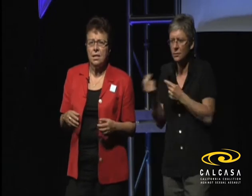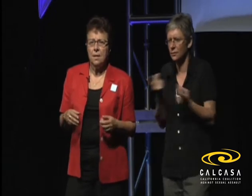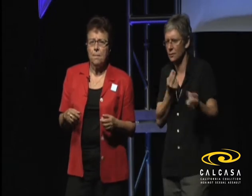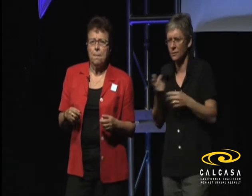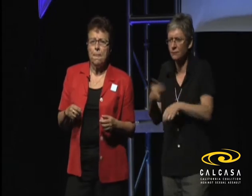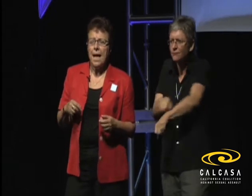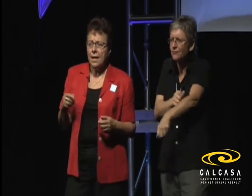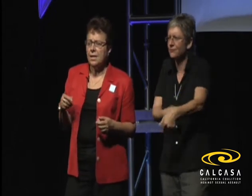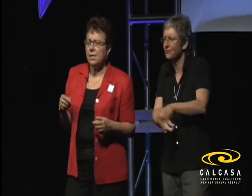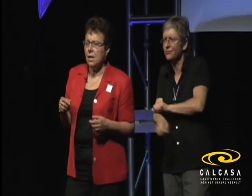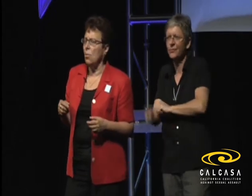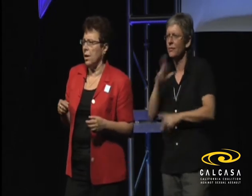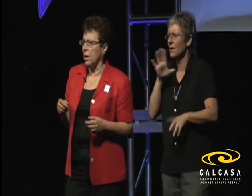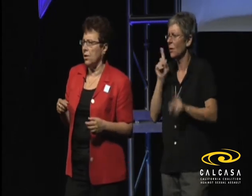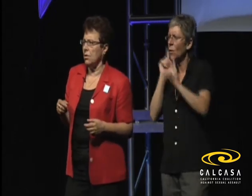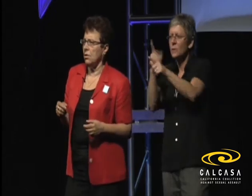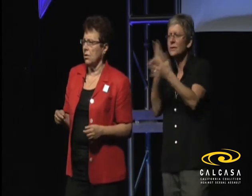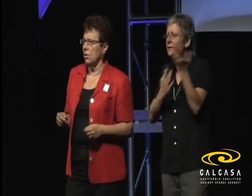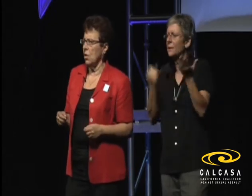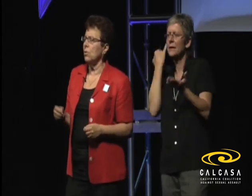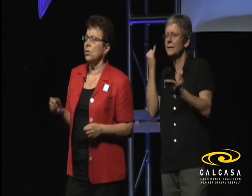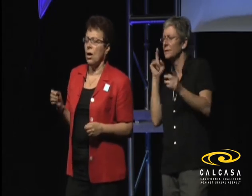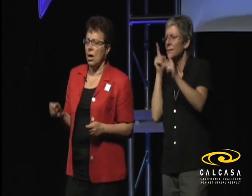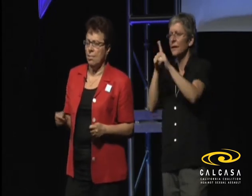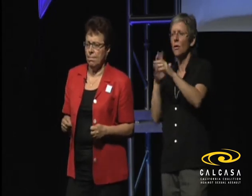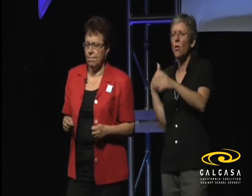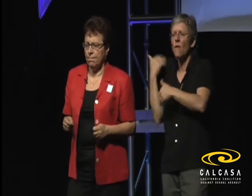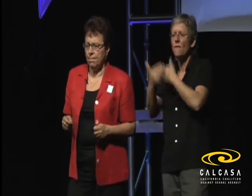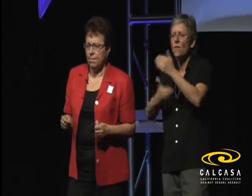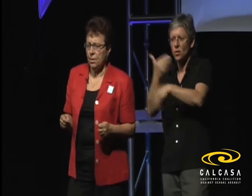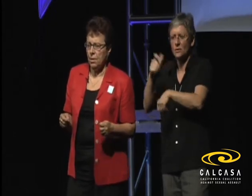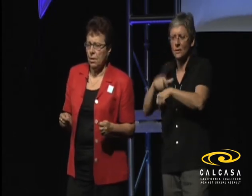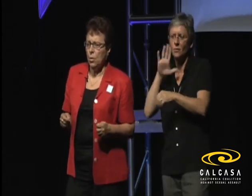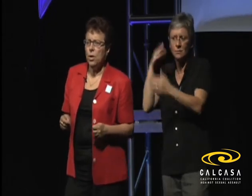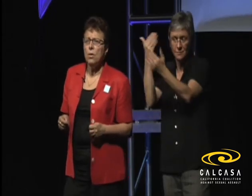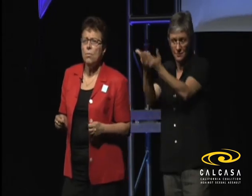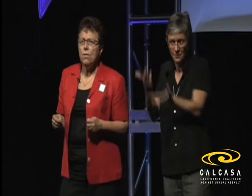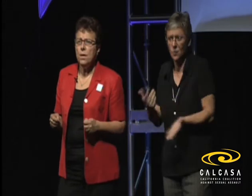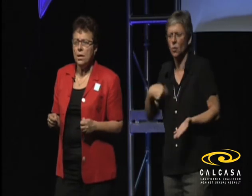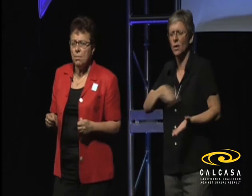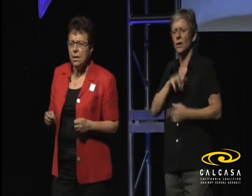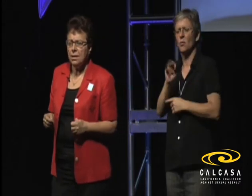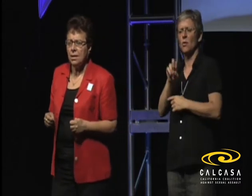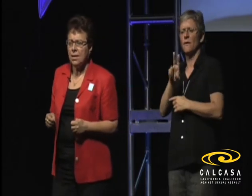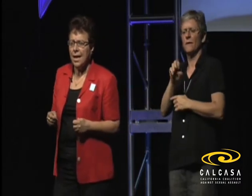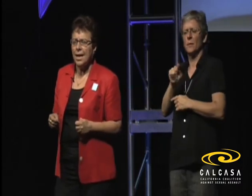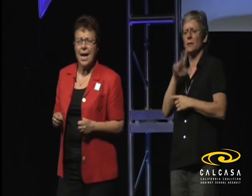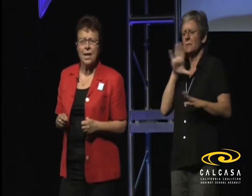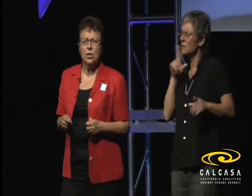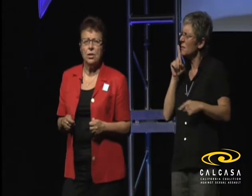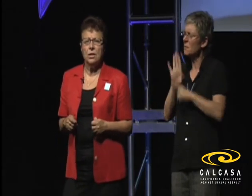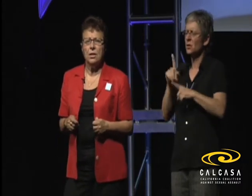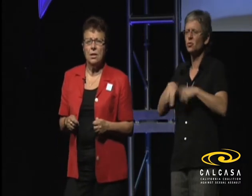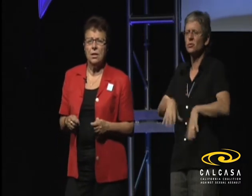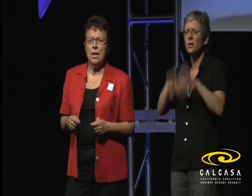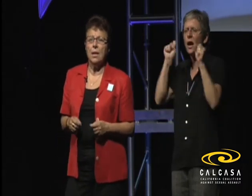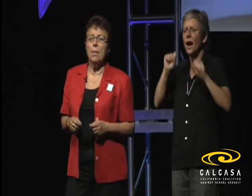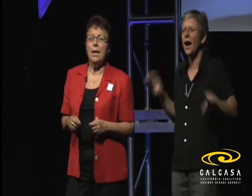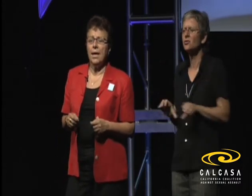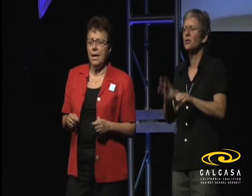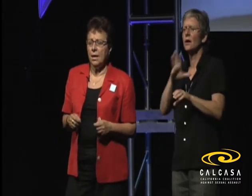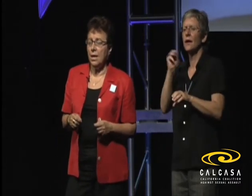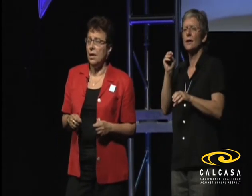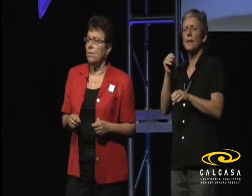activities headed somewhere over time. We are a movement committed to taking action